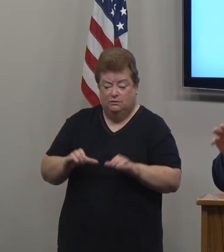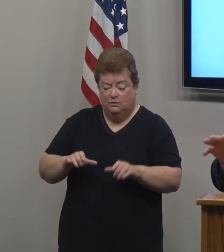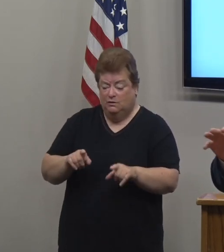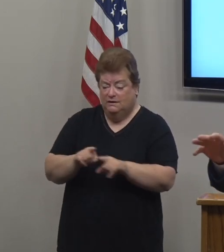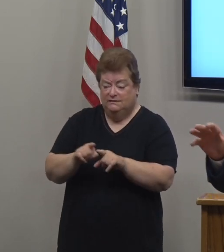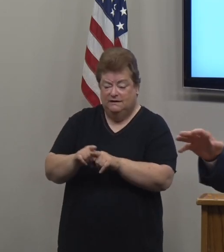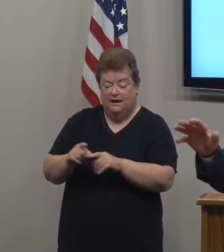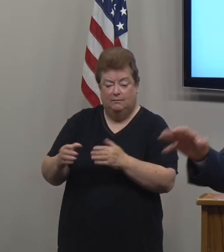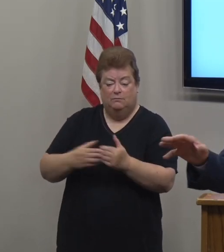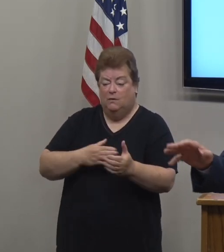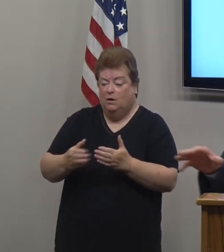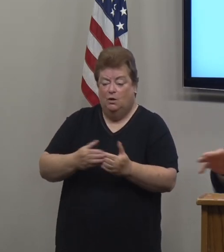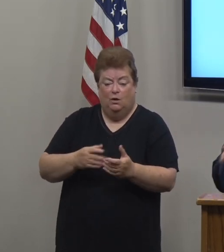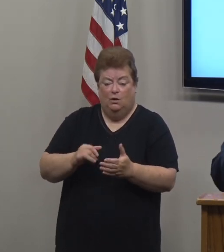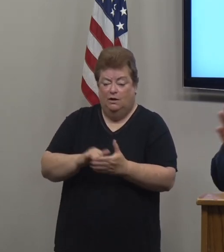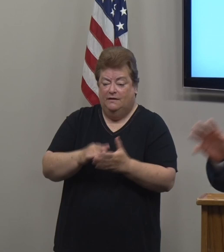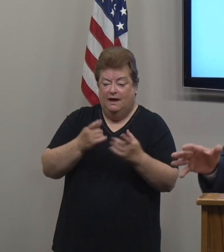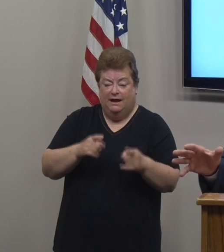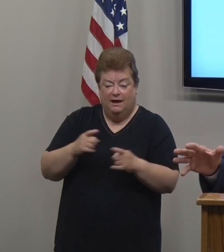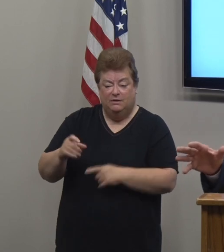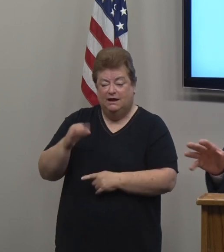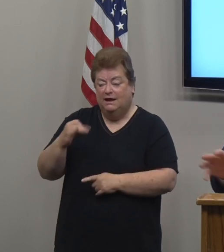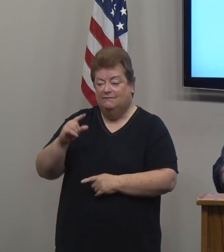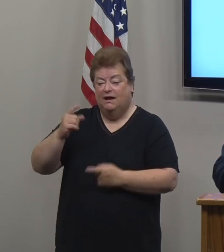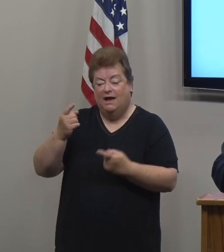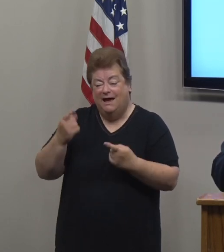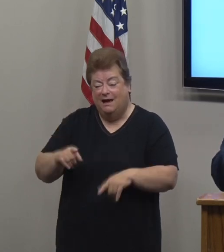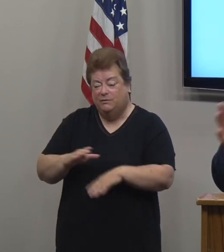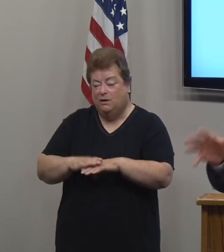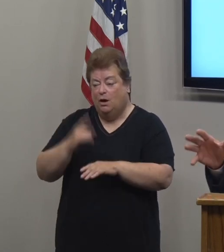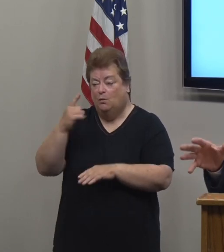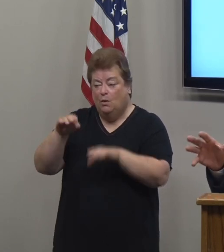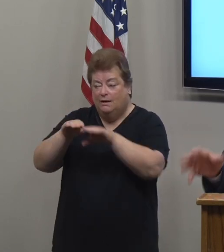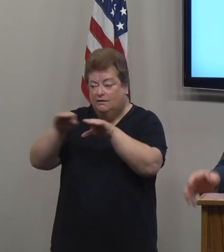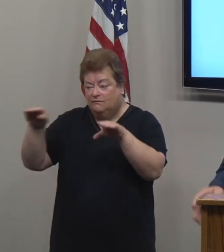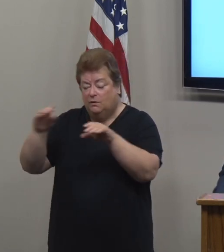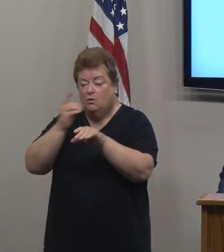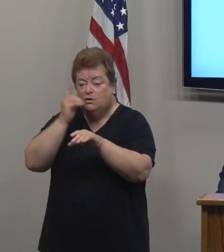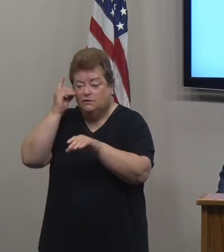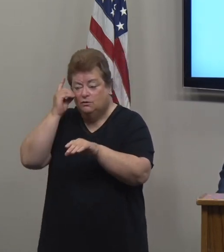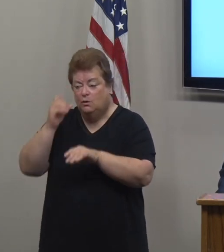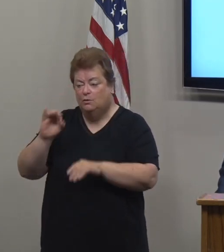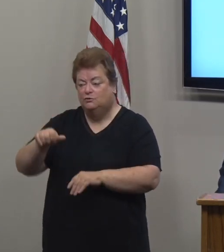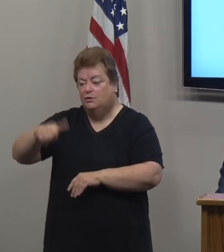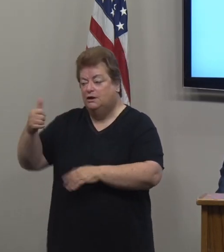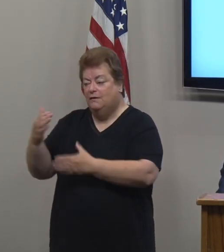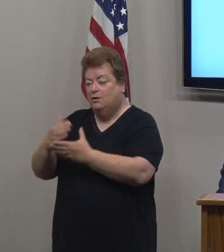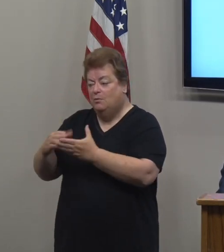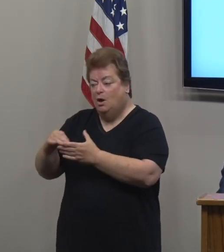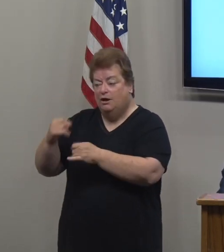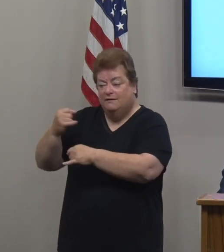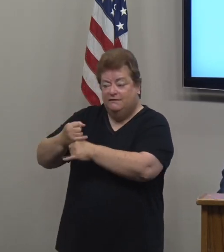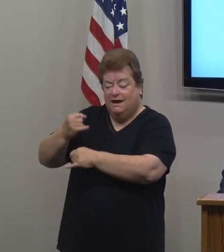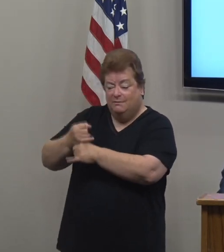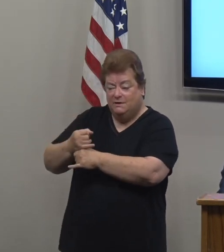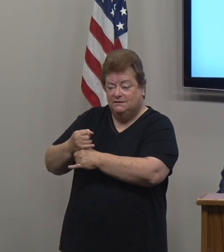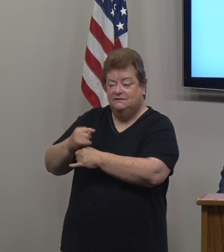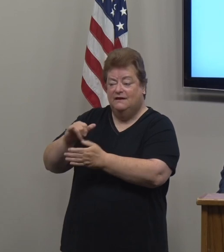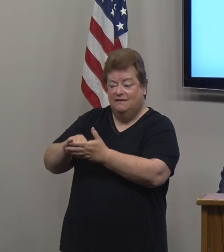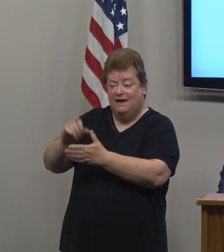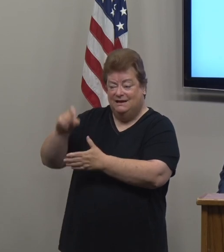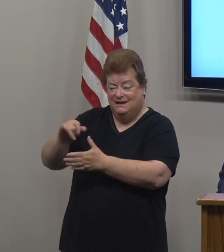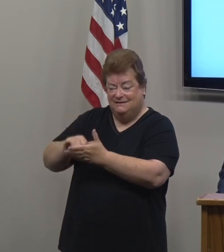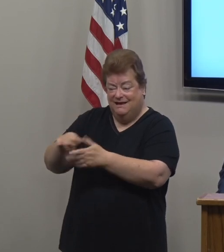irregardless of where that might be. If there was a floor of a dormitory or another portion of the campus that would need to have that